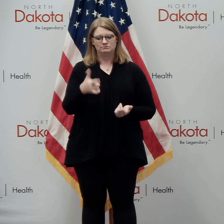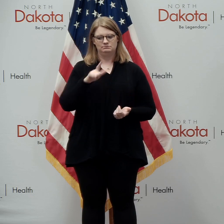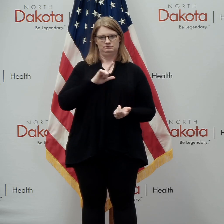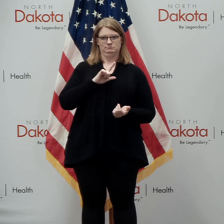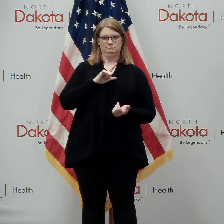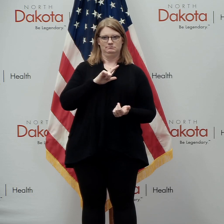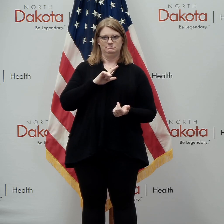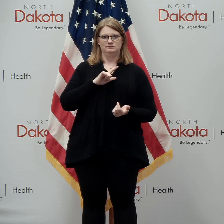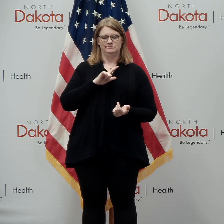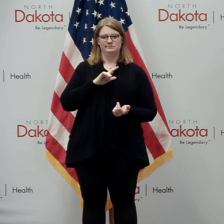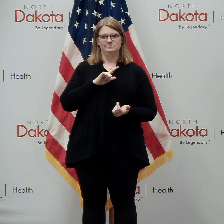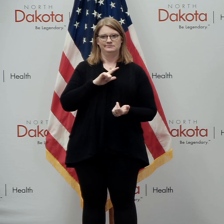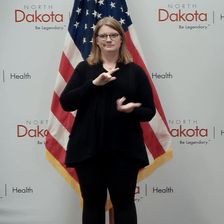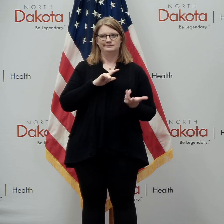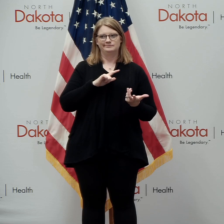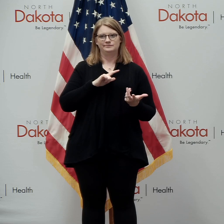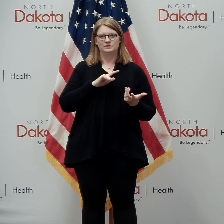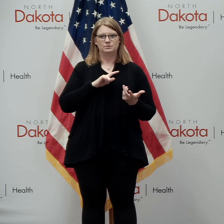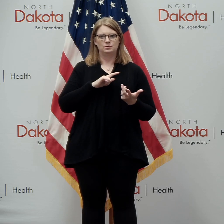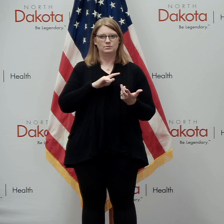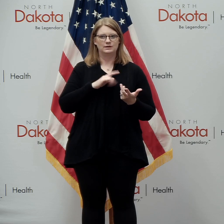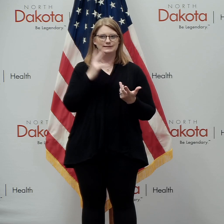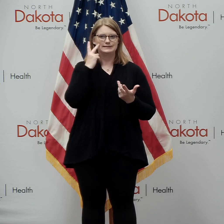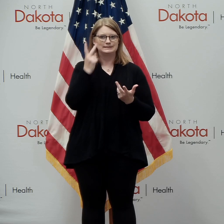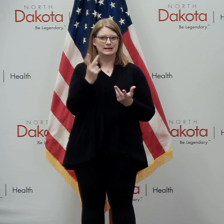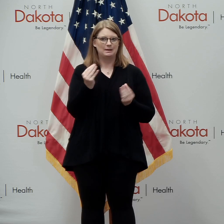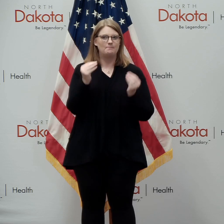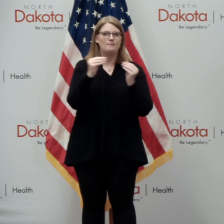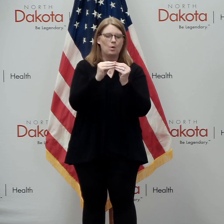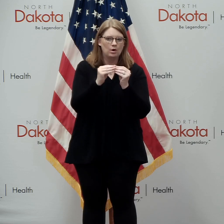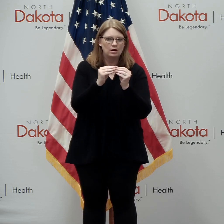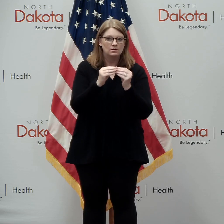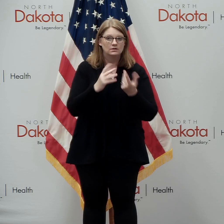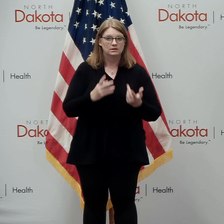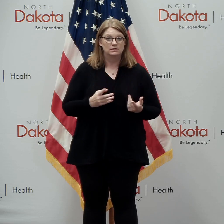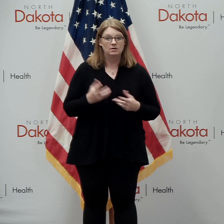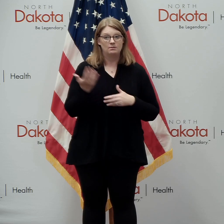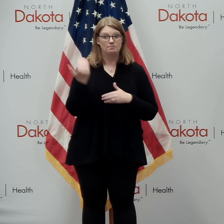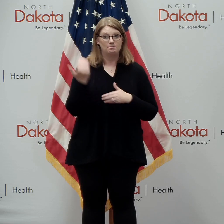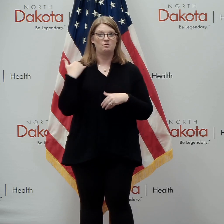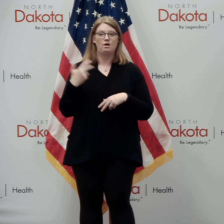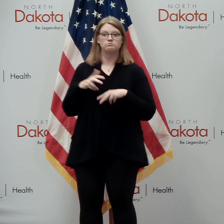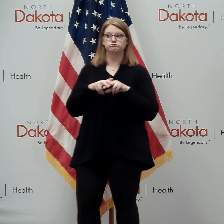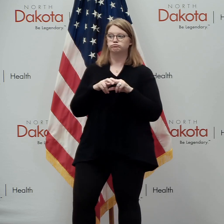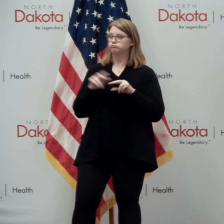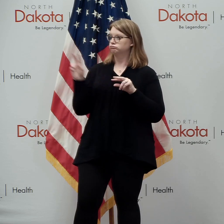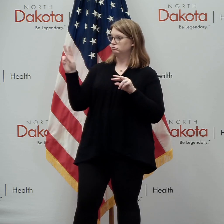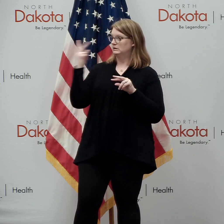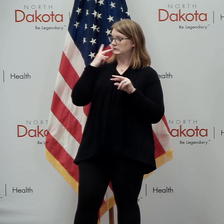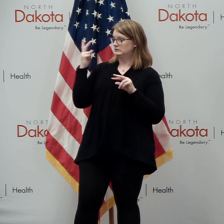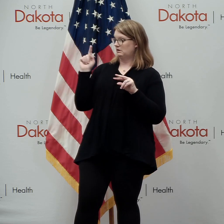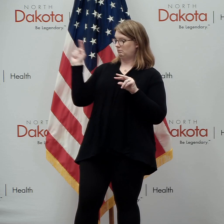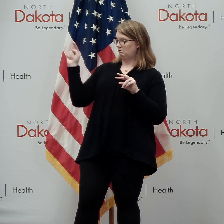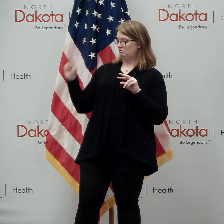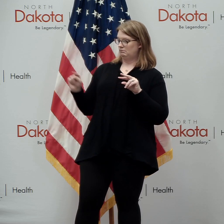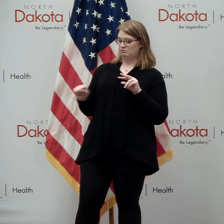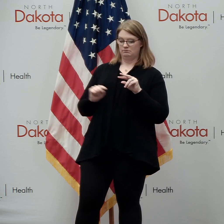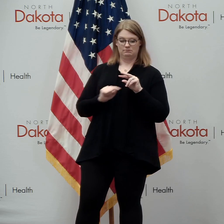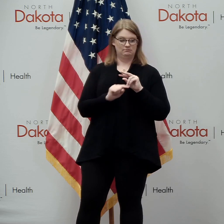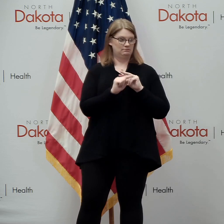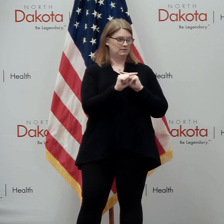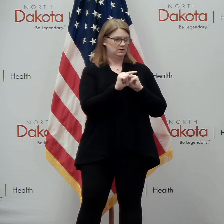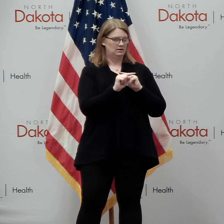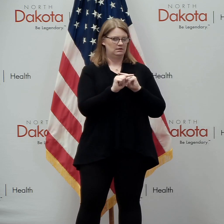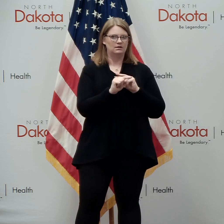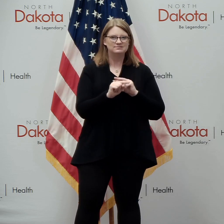have higher prevalence. While we again watched other parts of the country do this earlier. So here's the numbers we're watching in